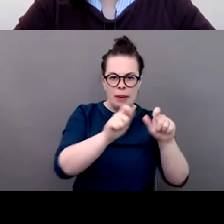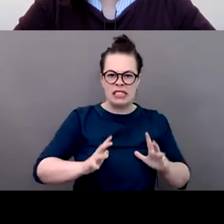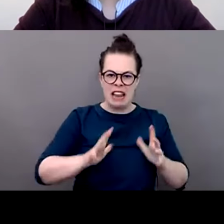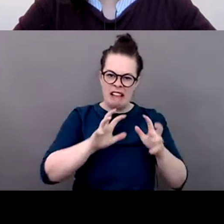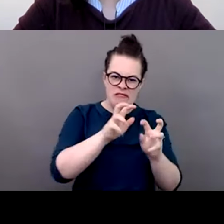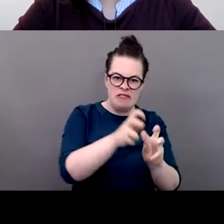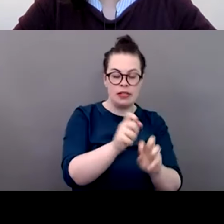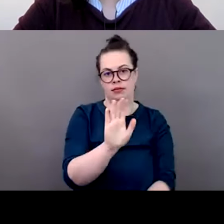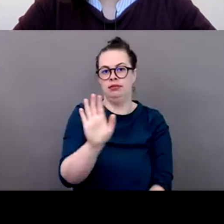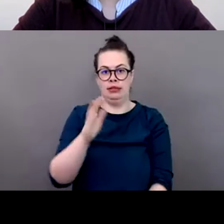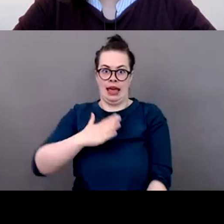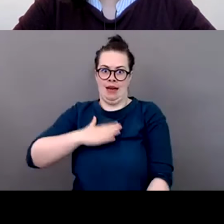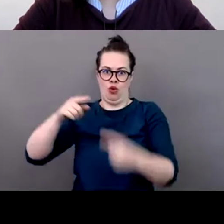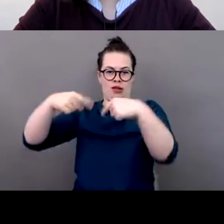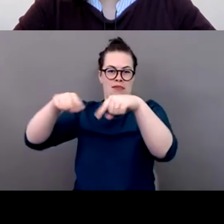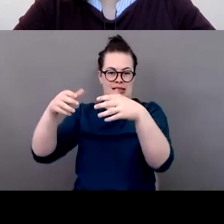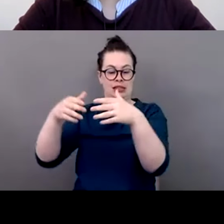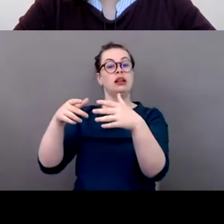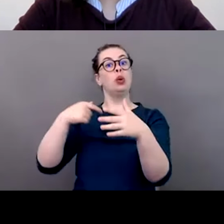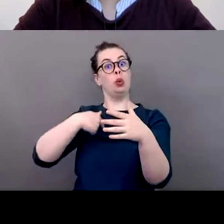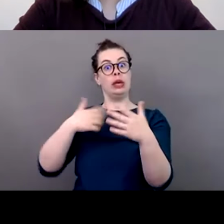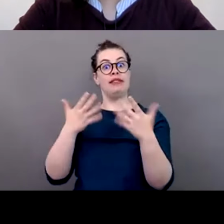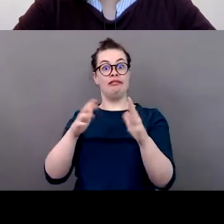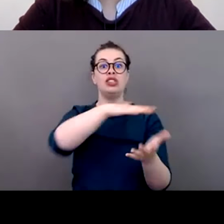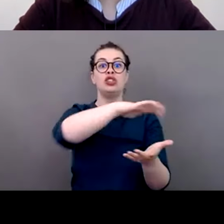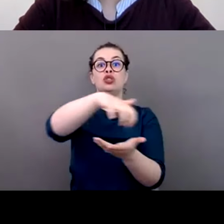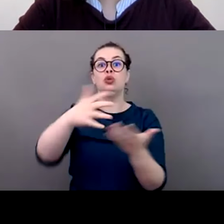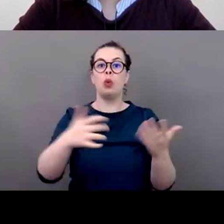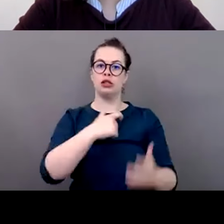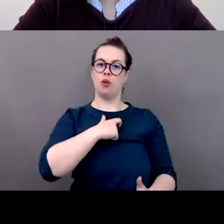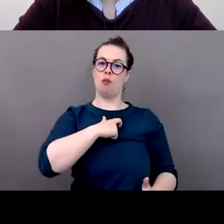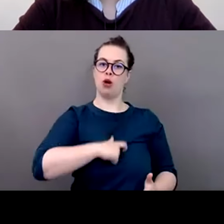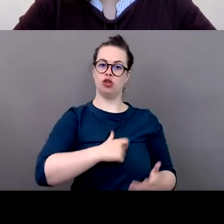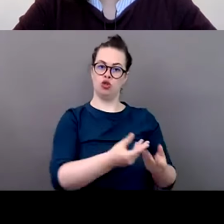personal testimonies so that the committee members can actually,